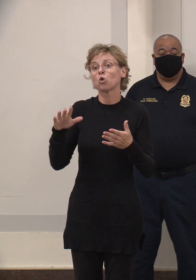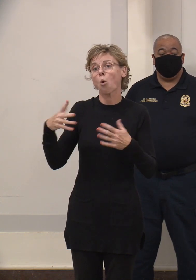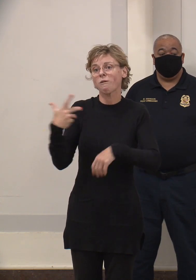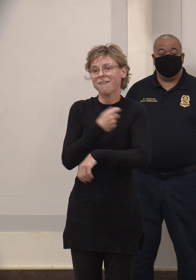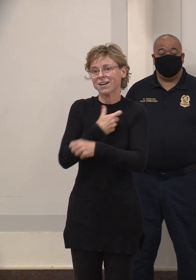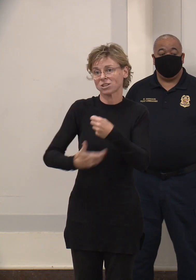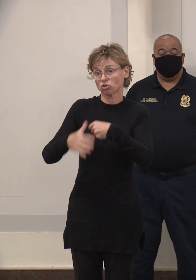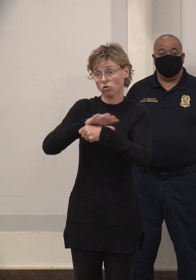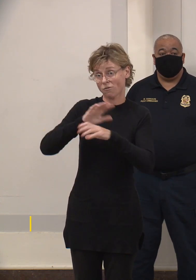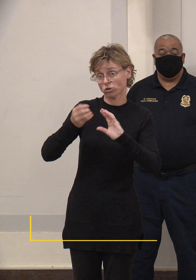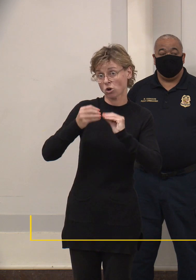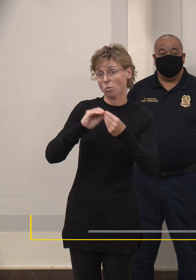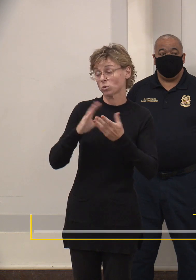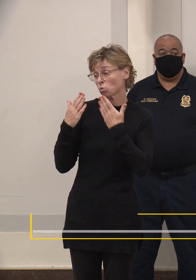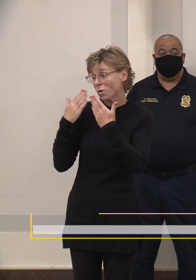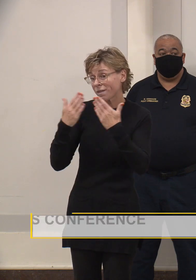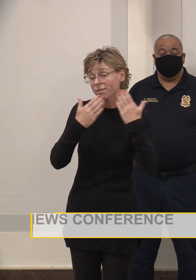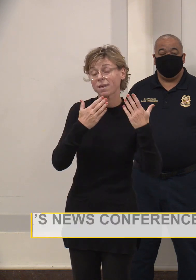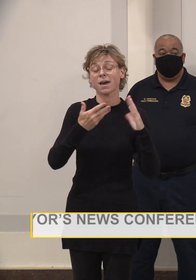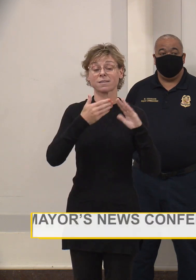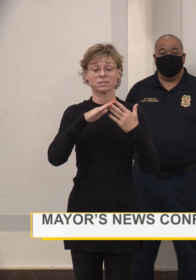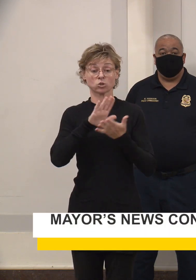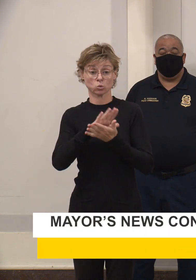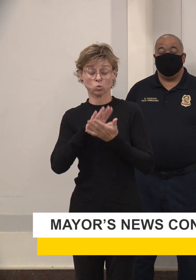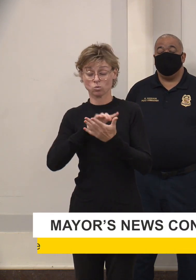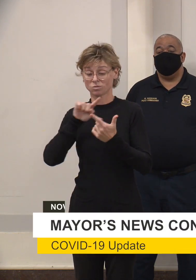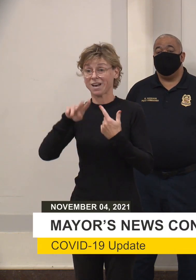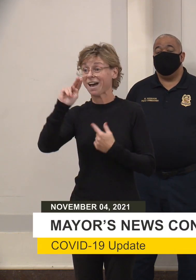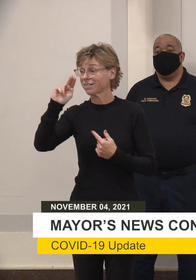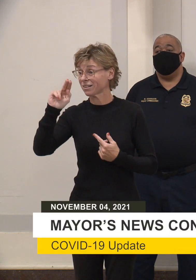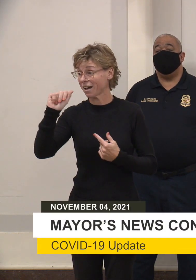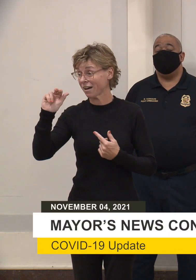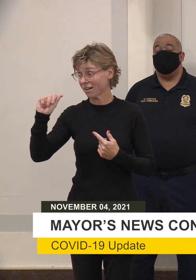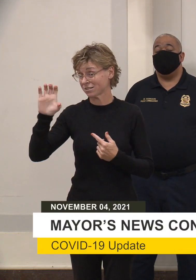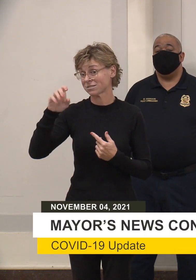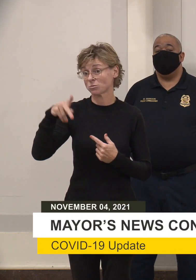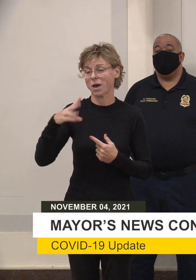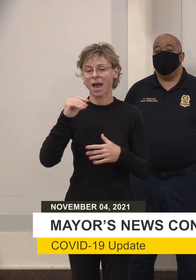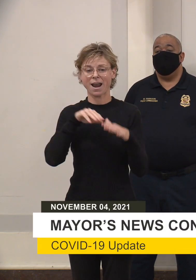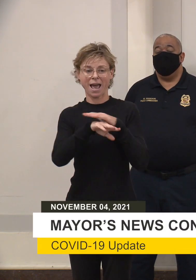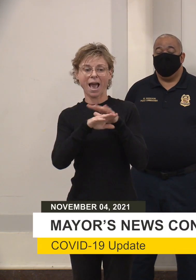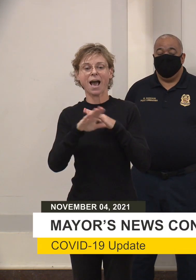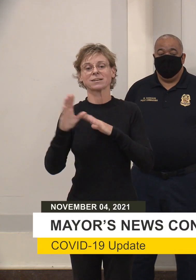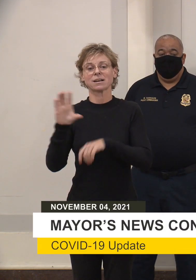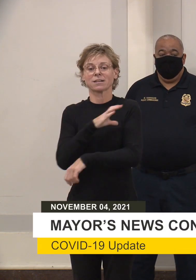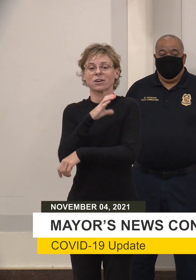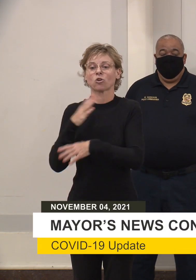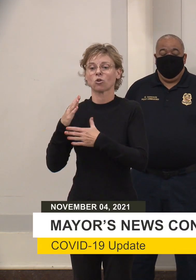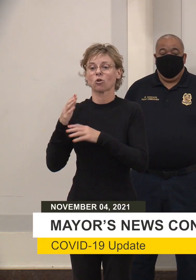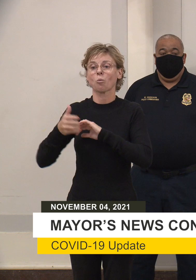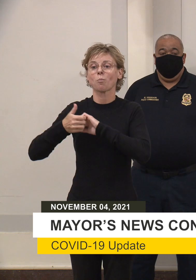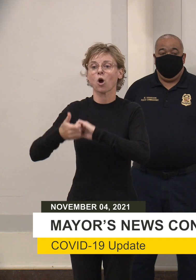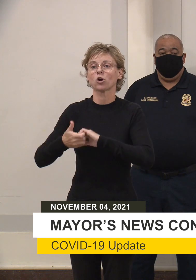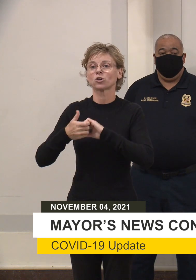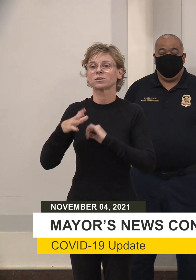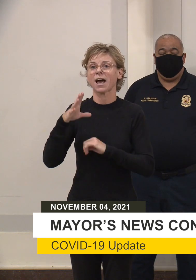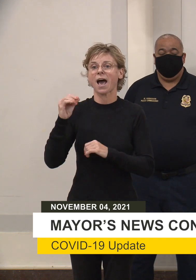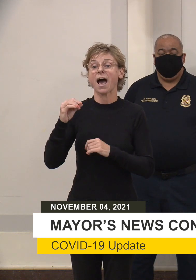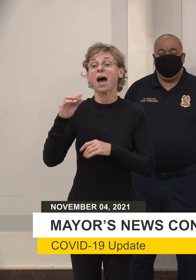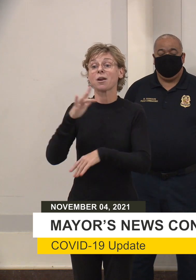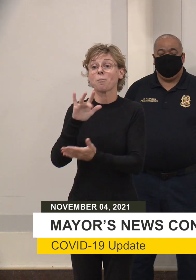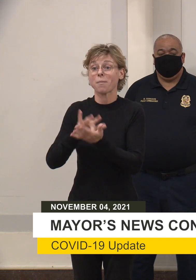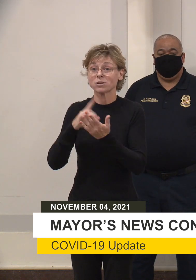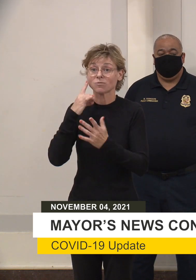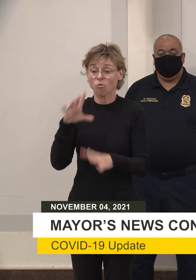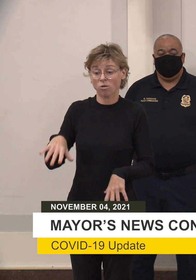We thank city schools, the NAACP, Access Art, and our clinical partners, Ascension St. Agnes and 5 Medicine, for holding